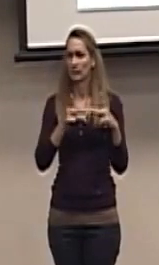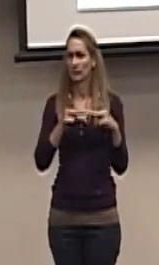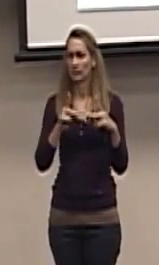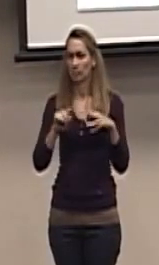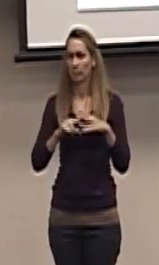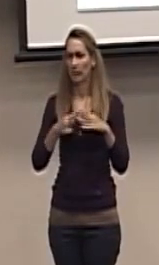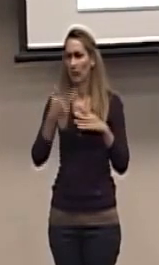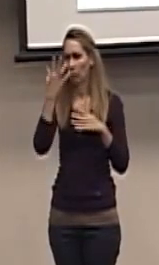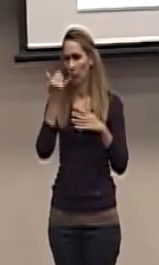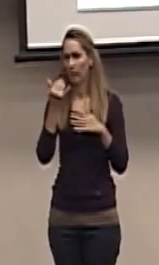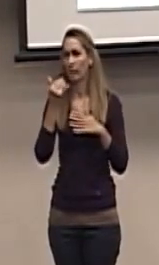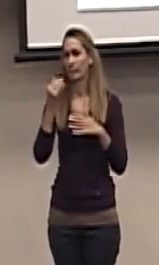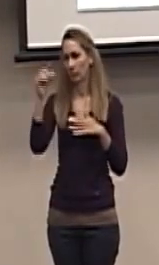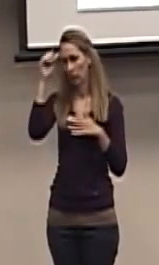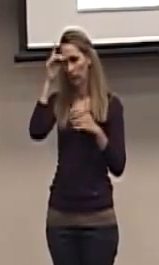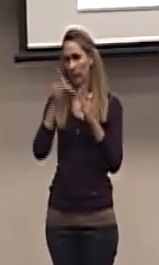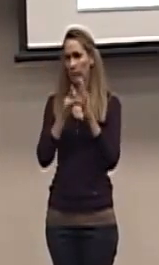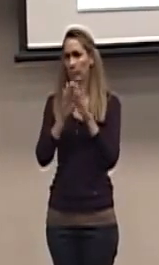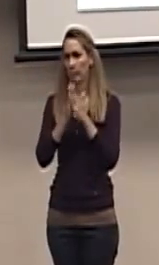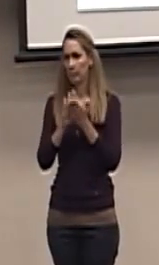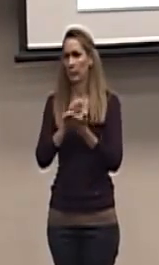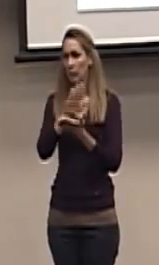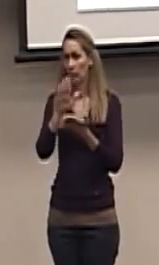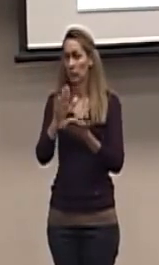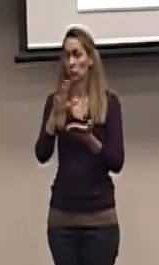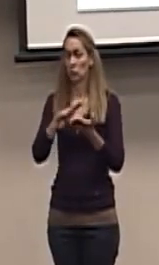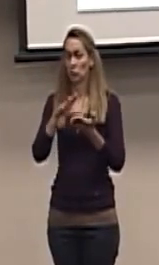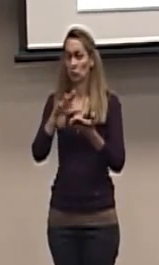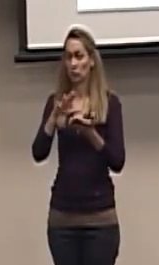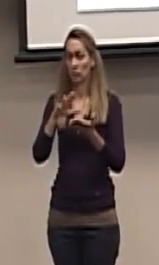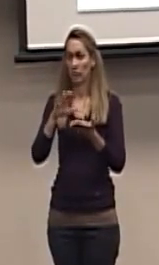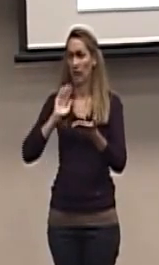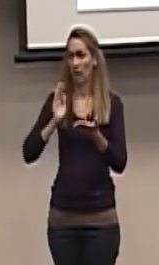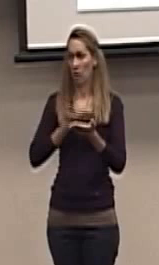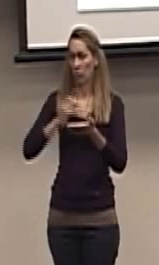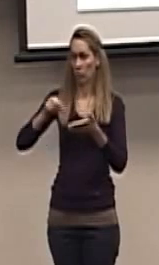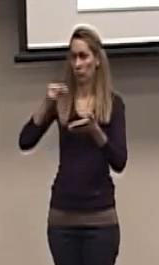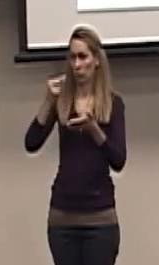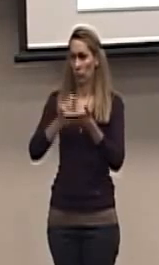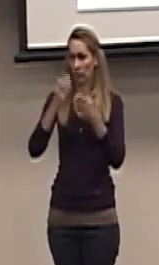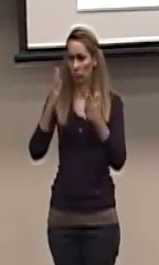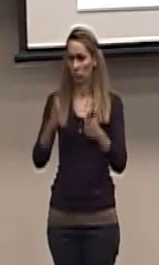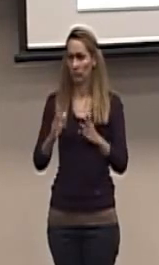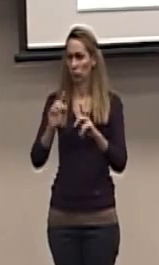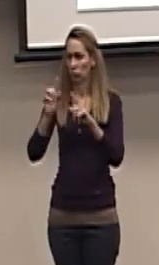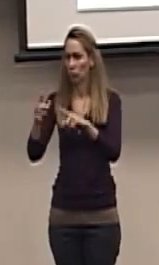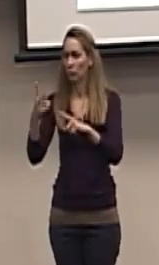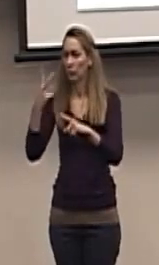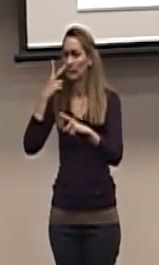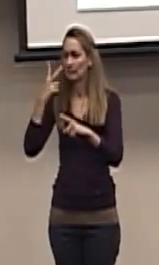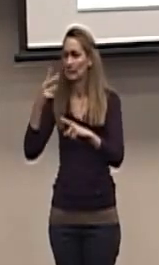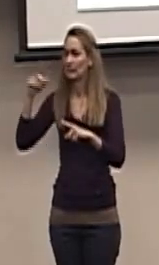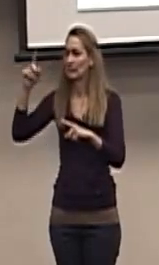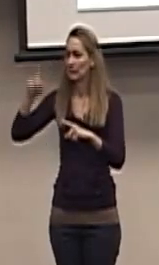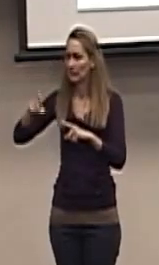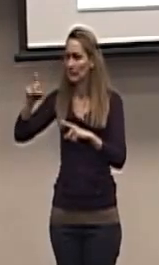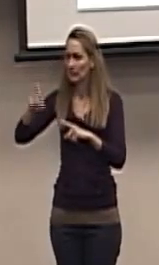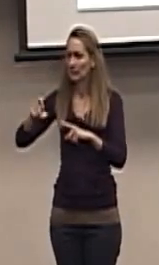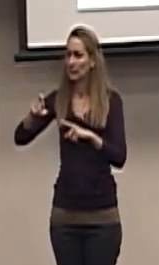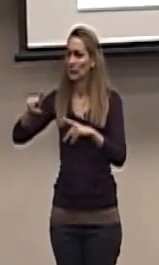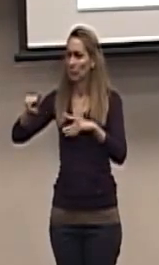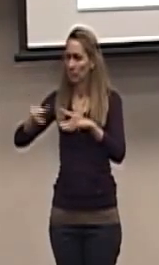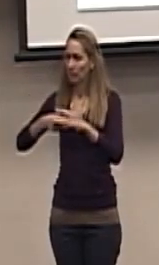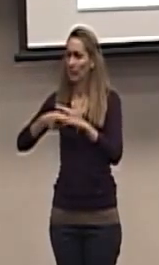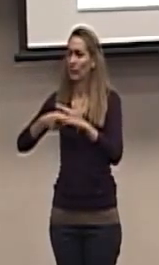College. Students who graduated from Ghana Bible College saw the need to start such training